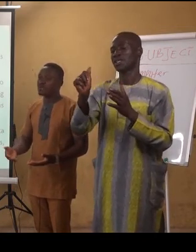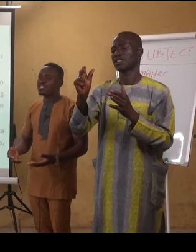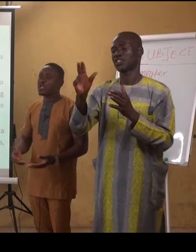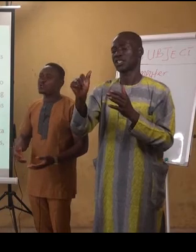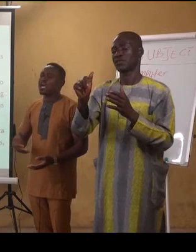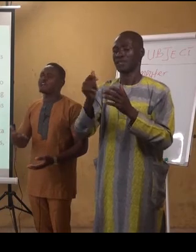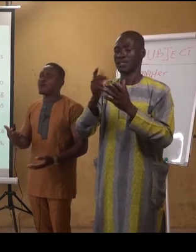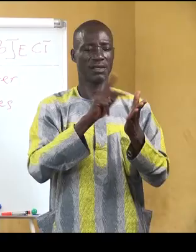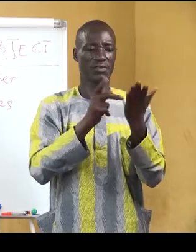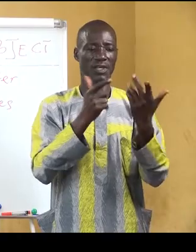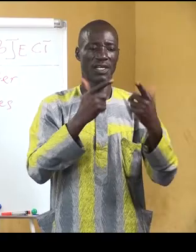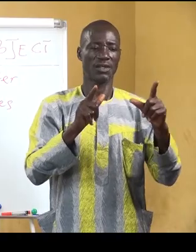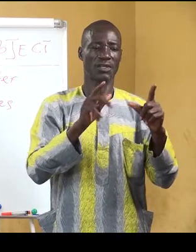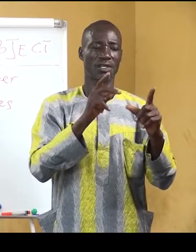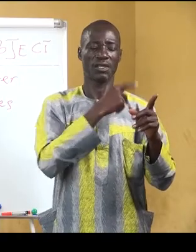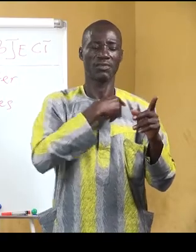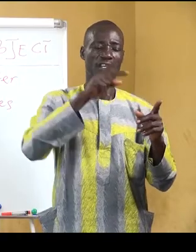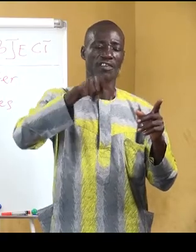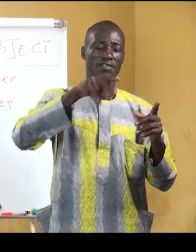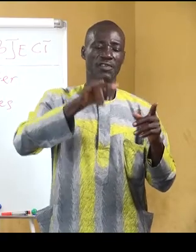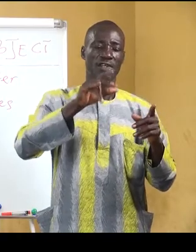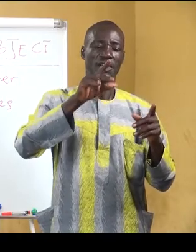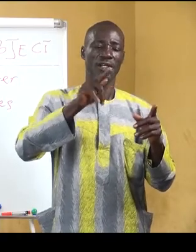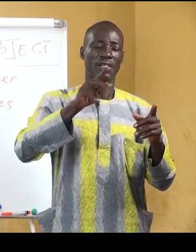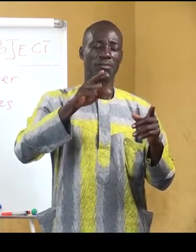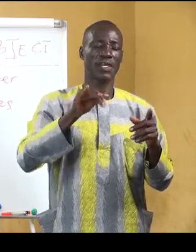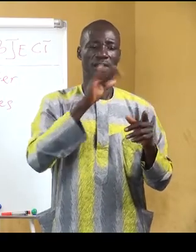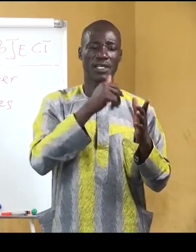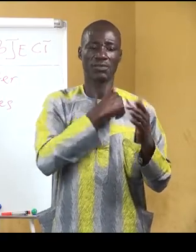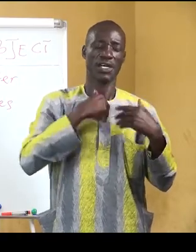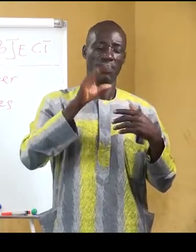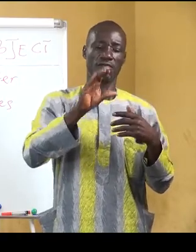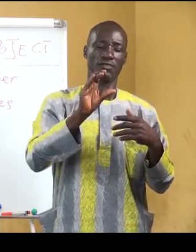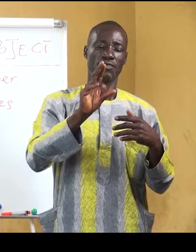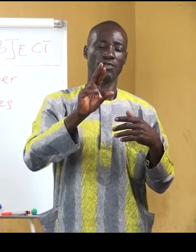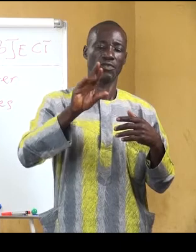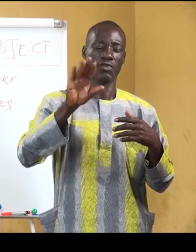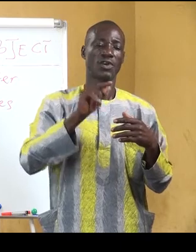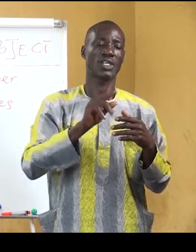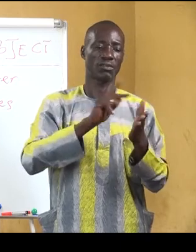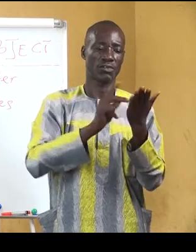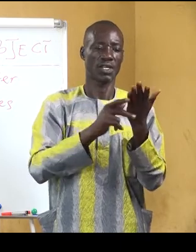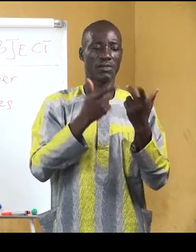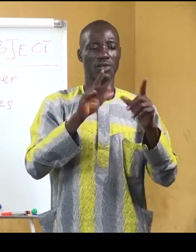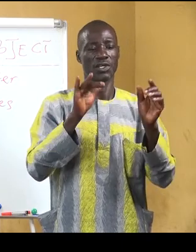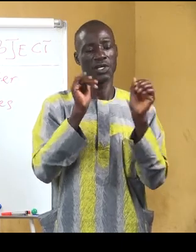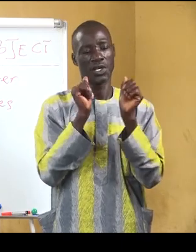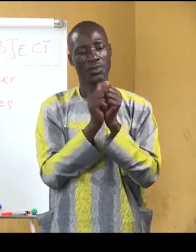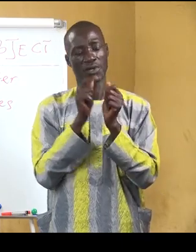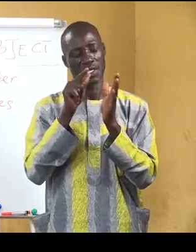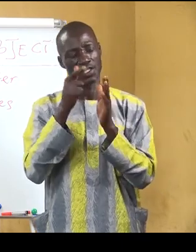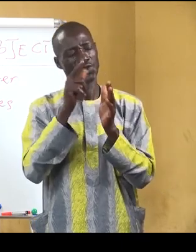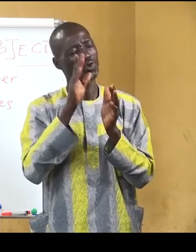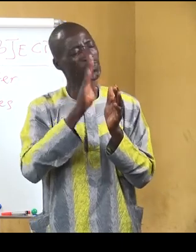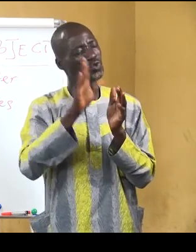programming language. We have Python, which is very flexible. We have current programming language. And I bet you would not regret learning